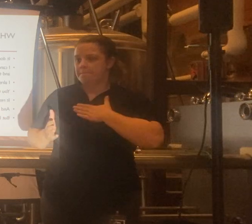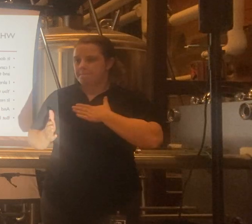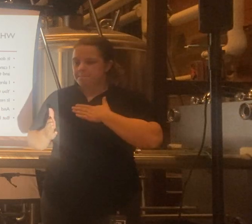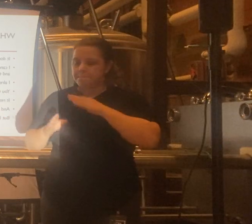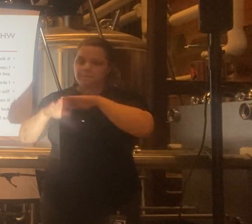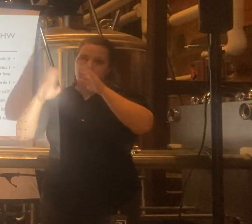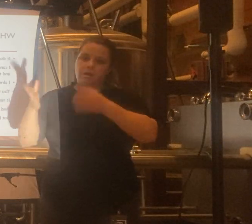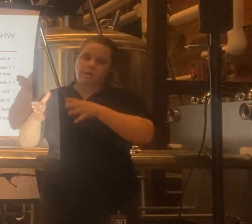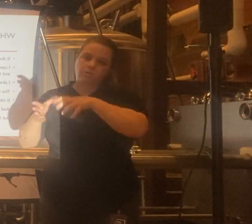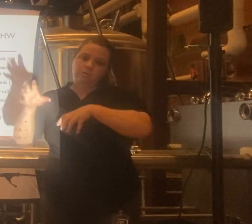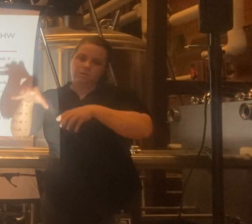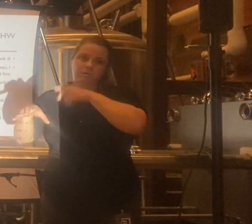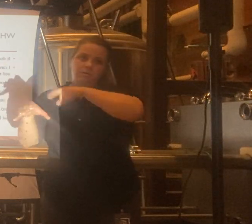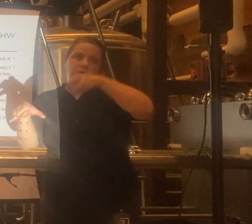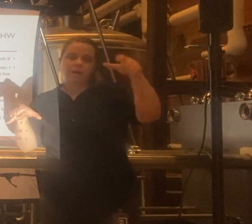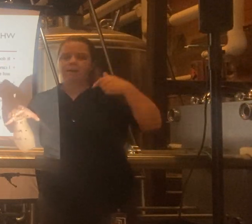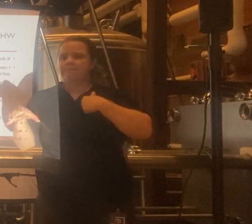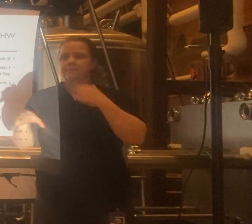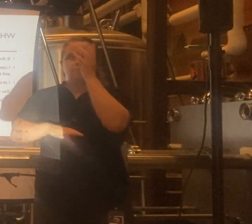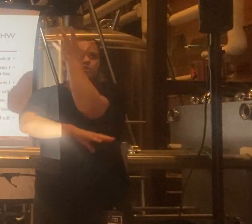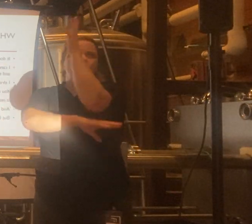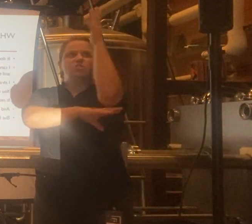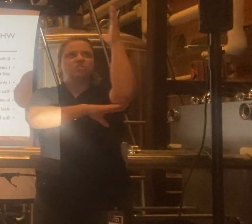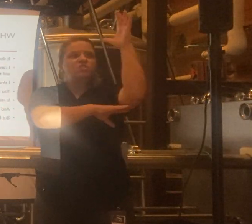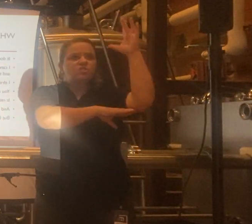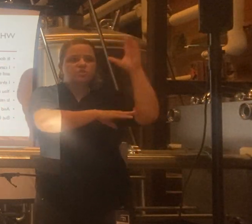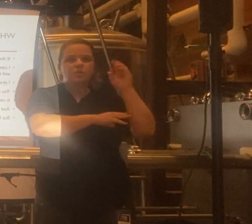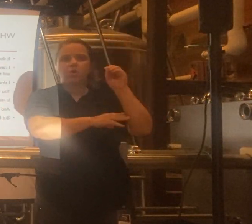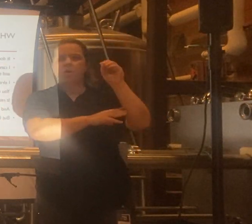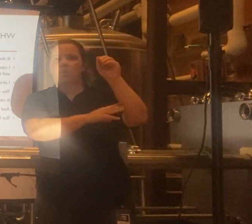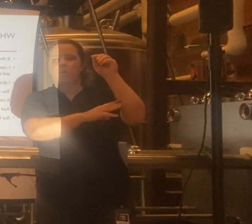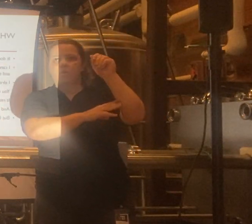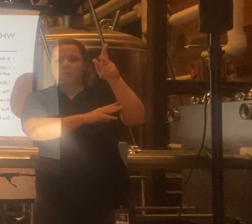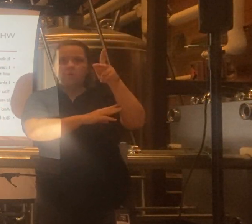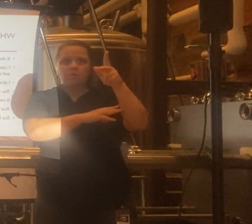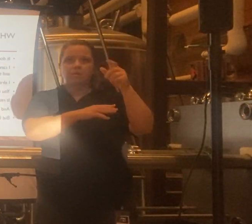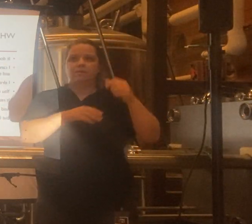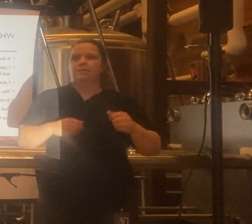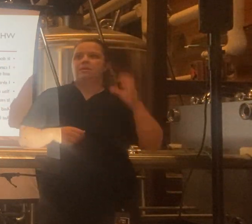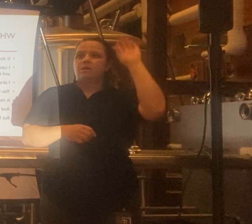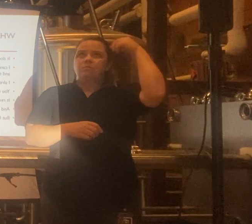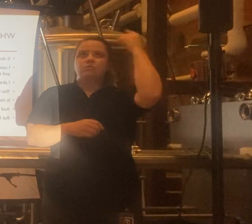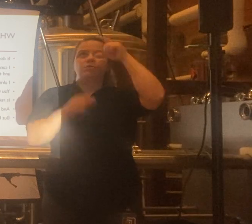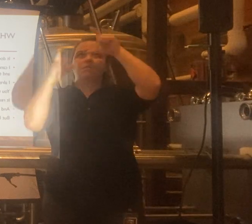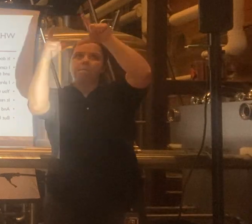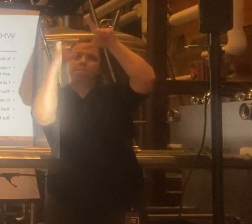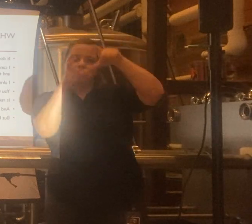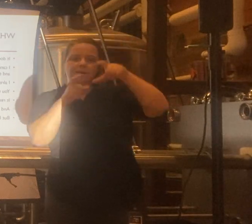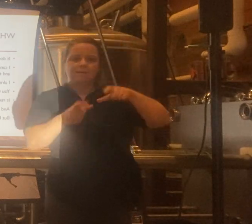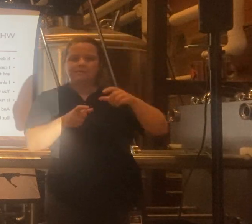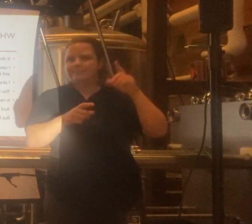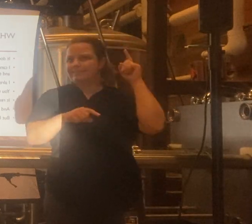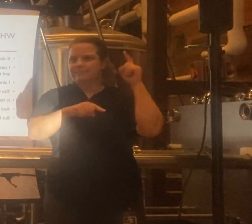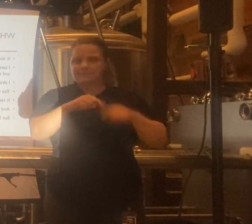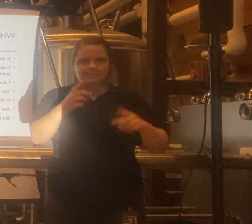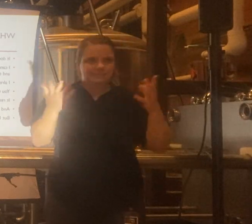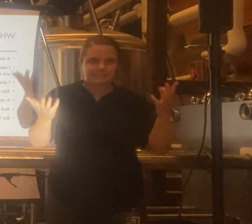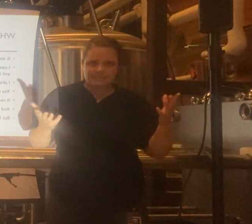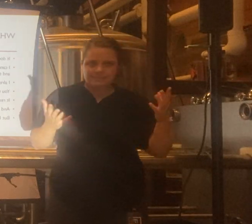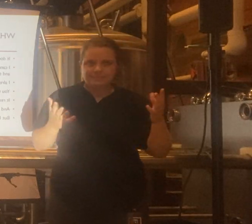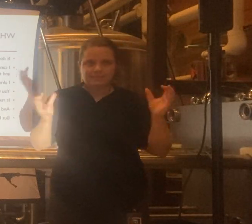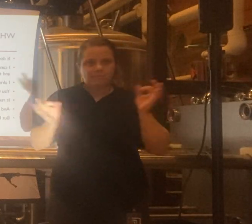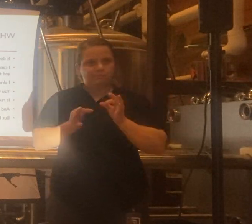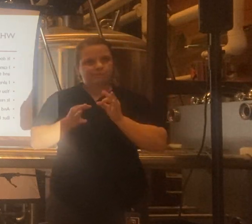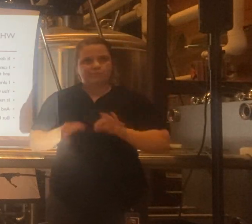way, and I got a bunch of legacy oak trees. I can't put a lot of panels on my roof and get any decent solar. So I said, well, I can power some